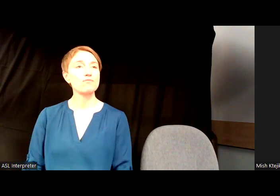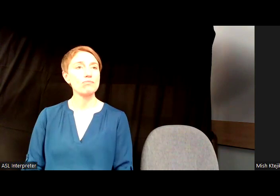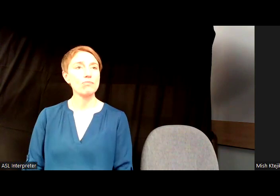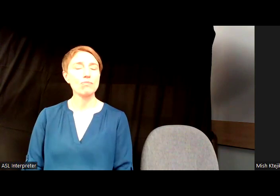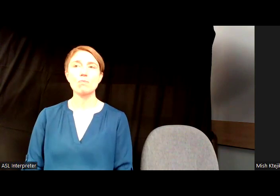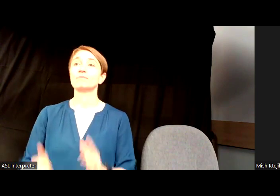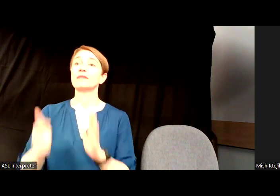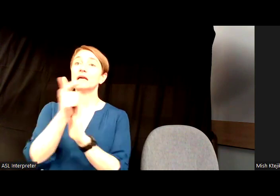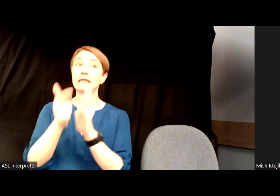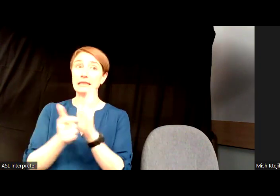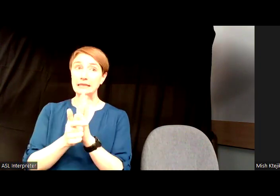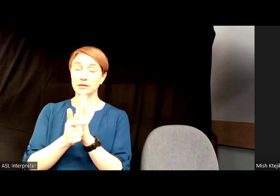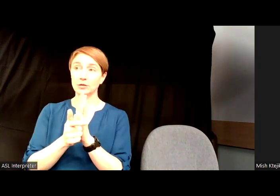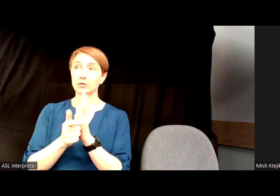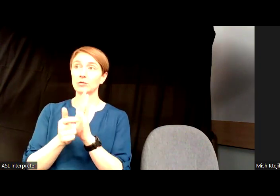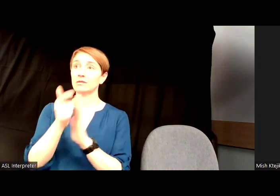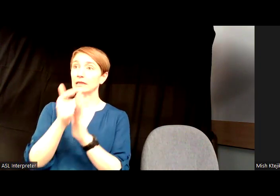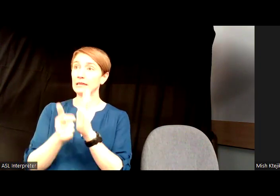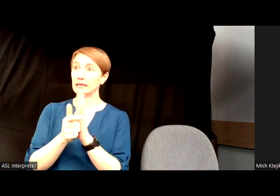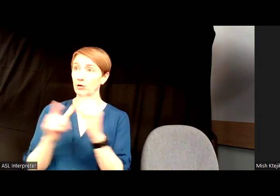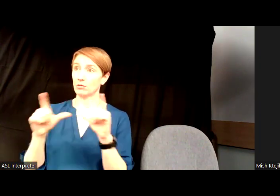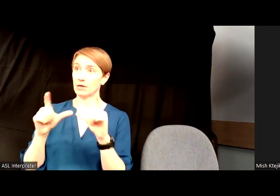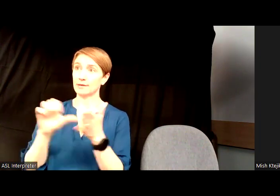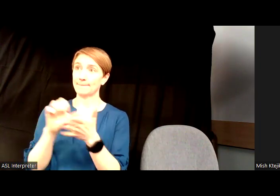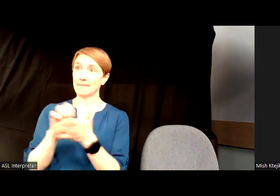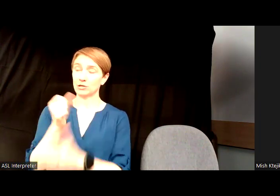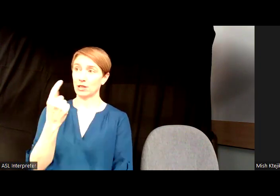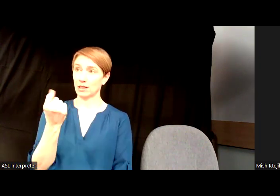The legal license on page 11.